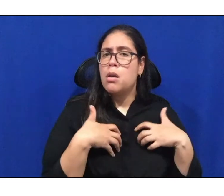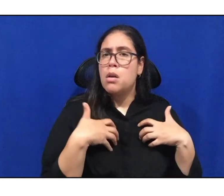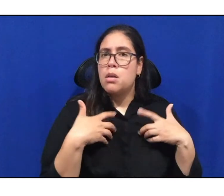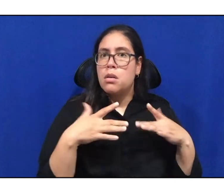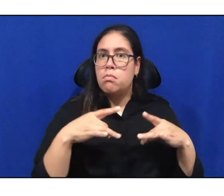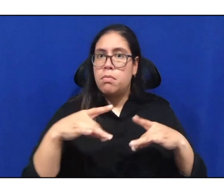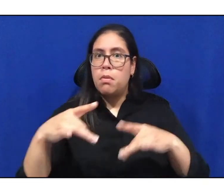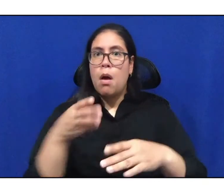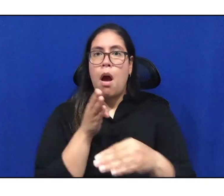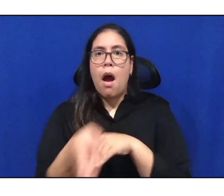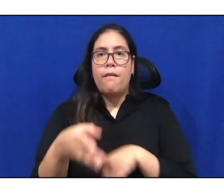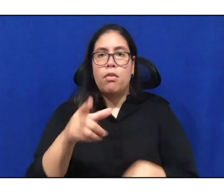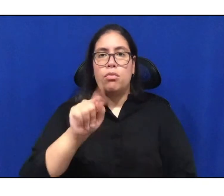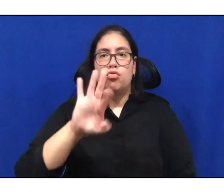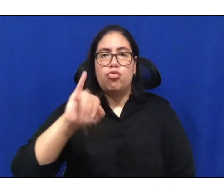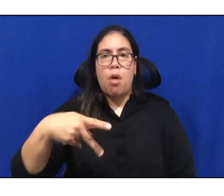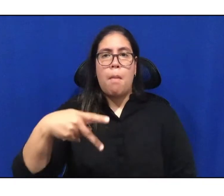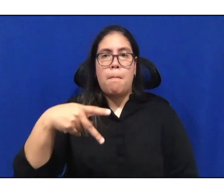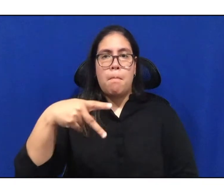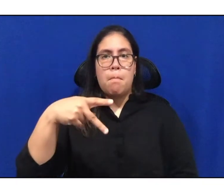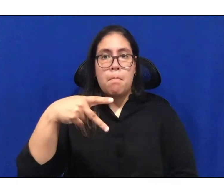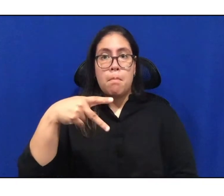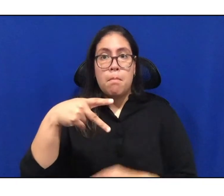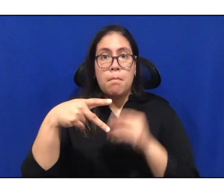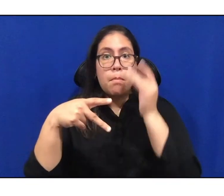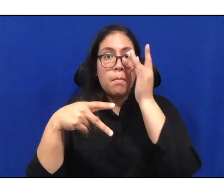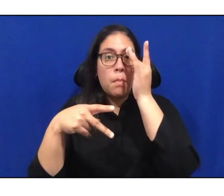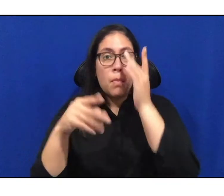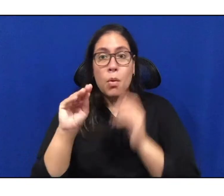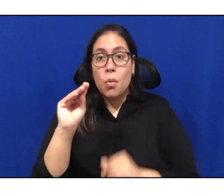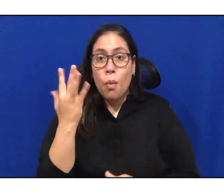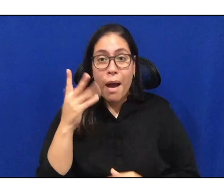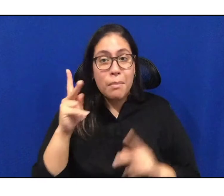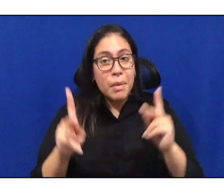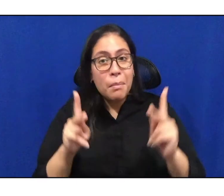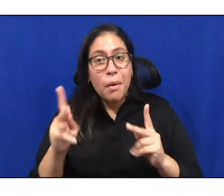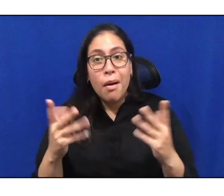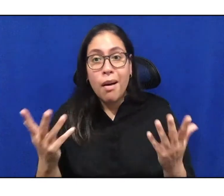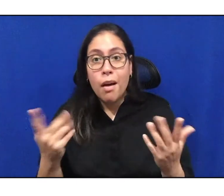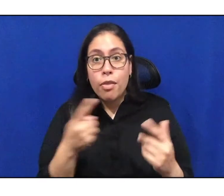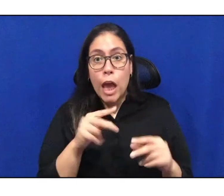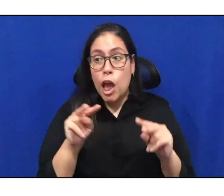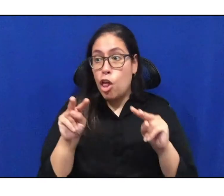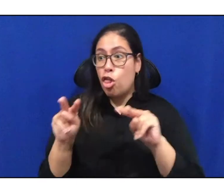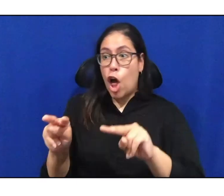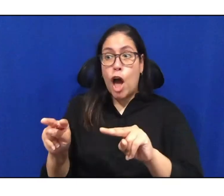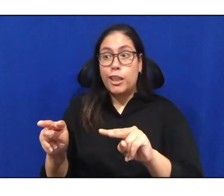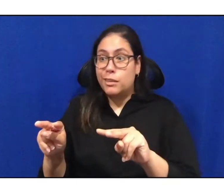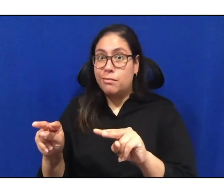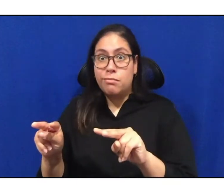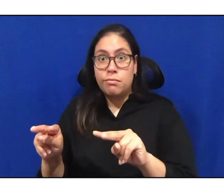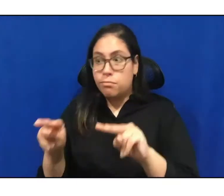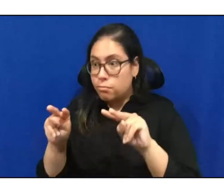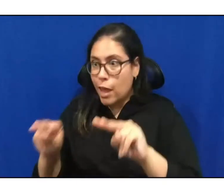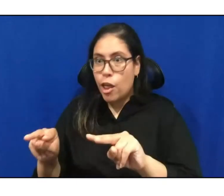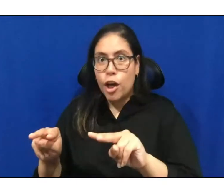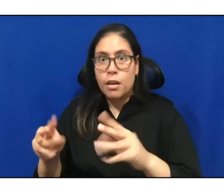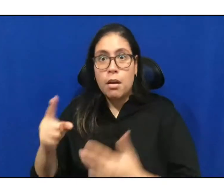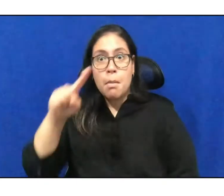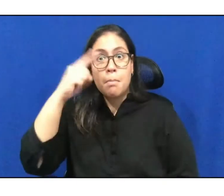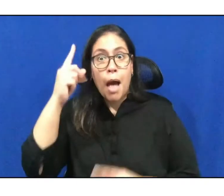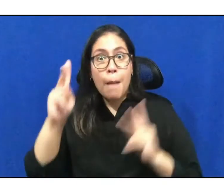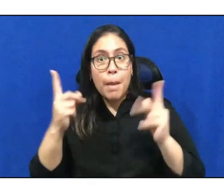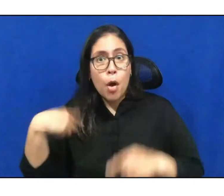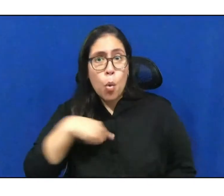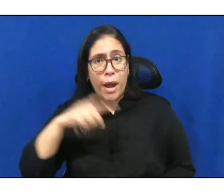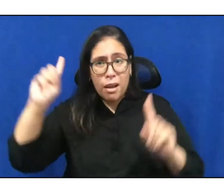right? Because white people, they looked, right? Because black people, we've been looking,